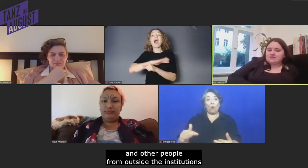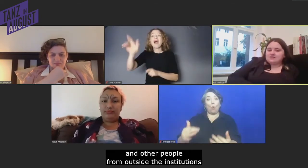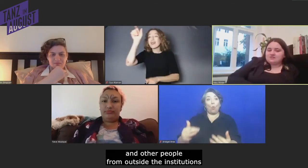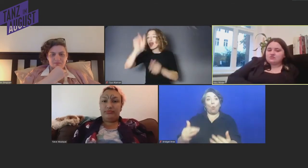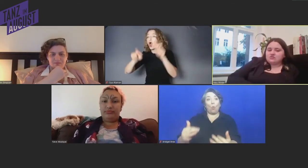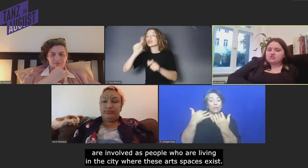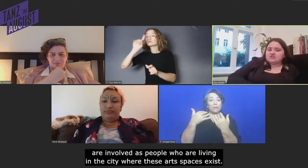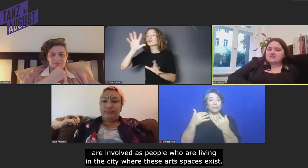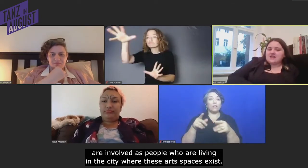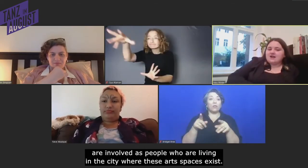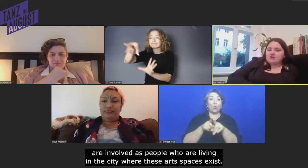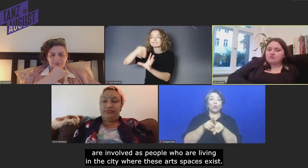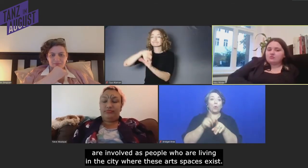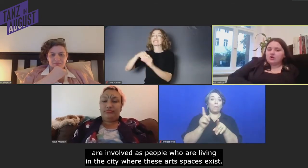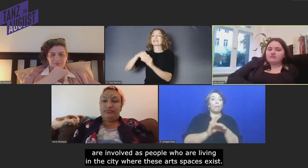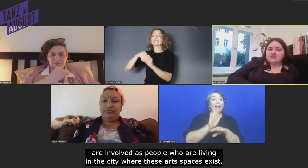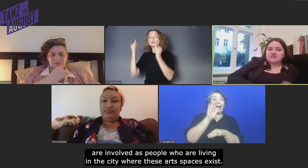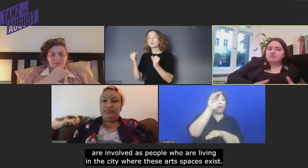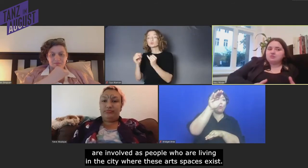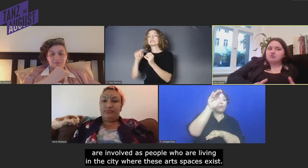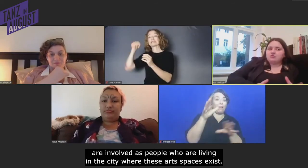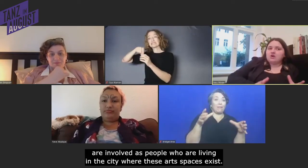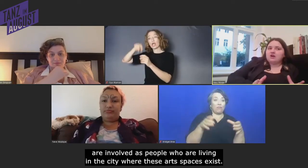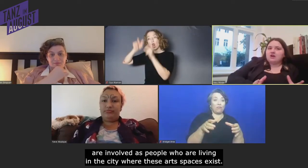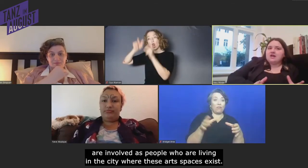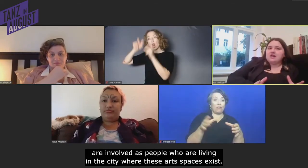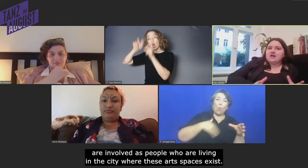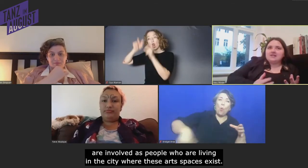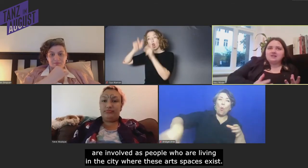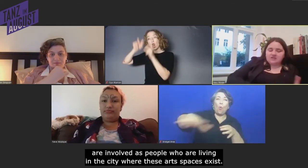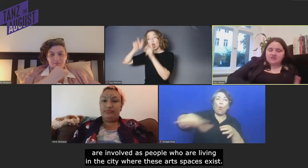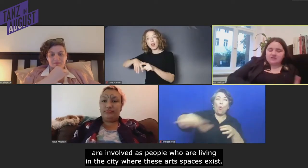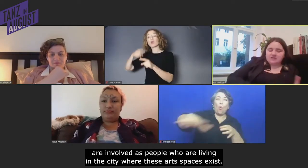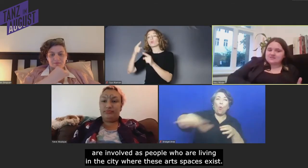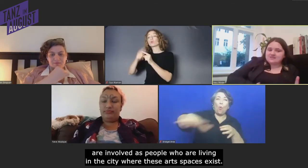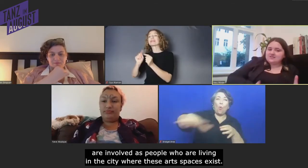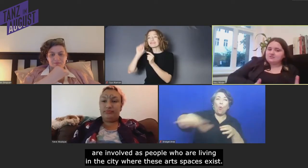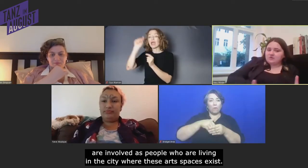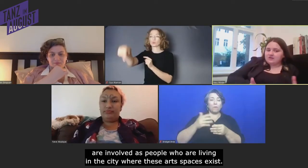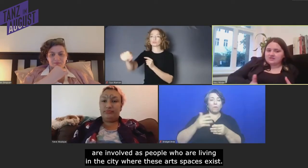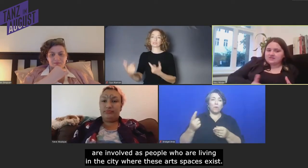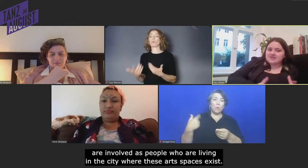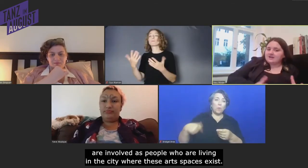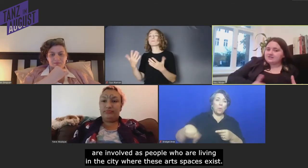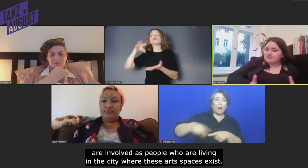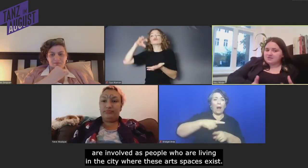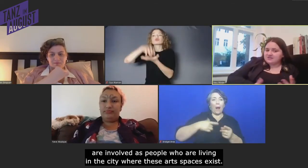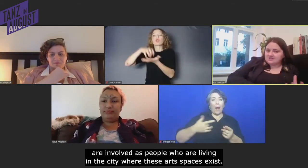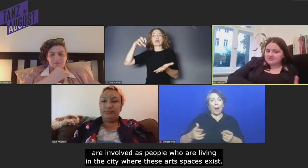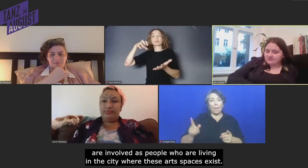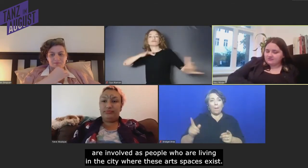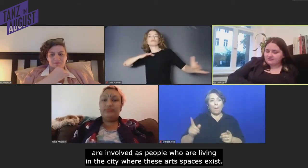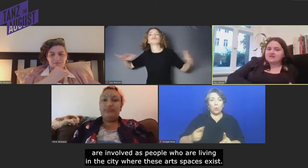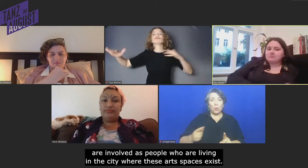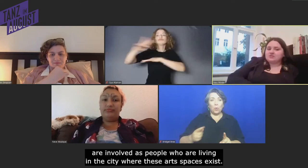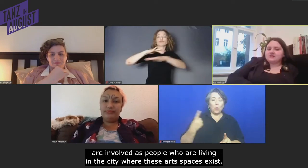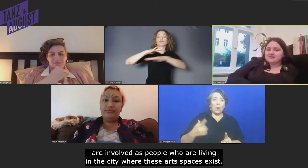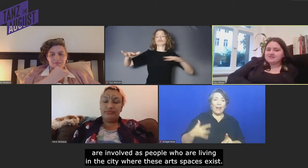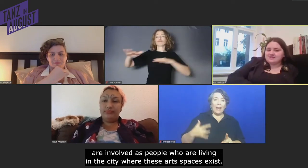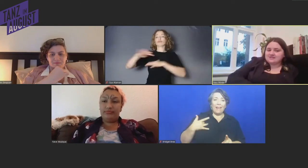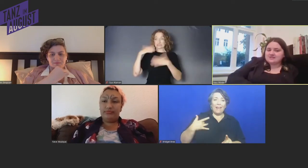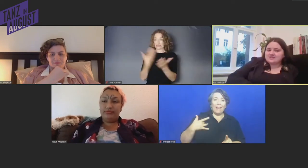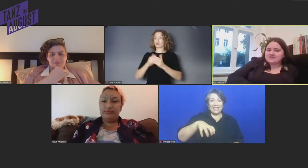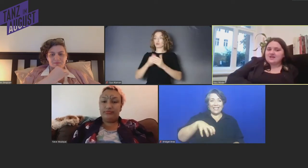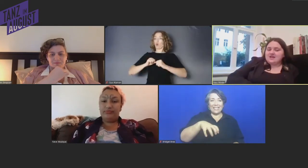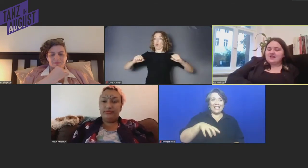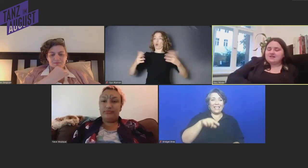the institutions are involved as people who are living in the city where these art spaces, for example,